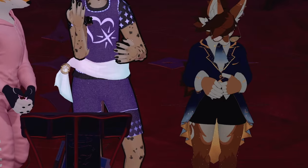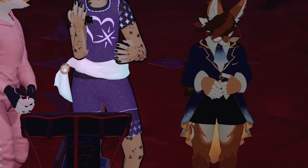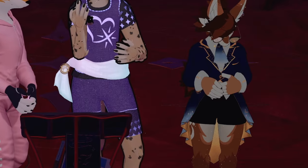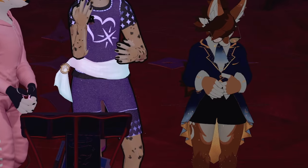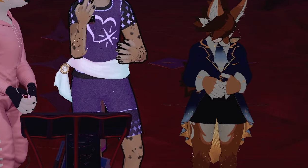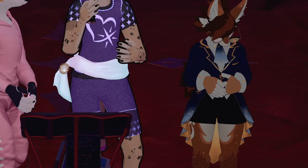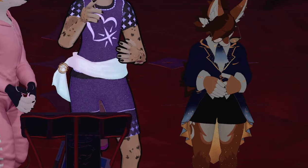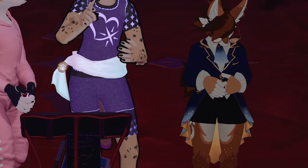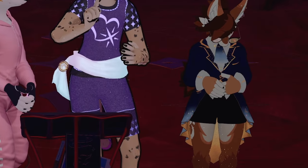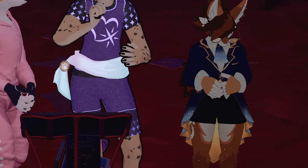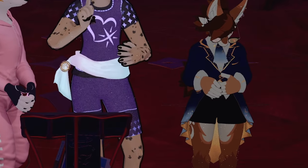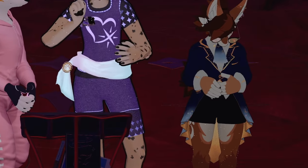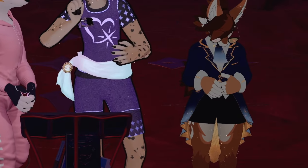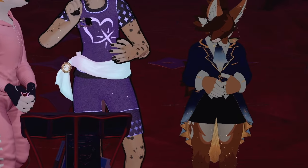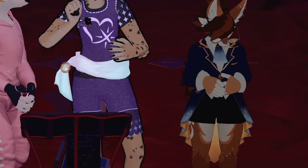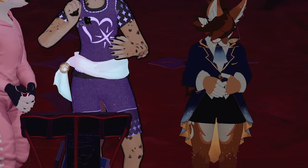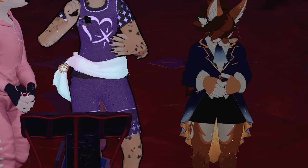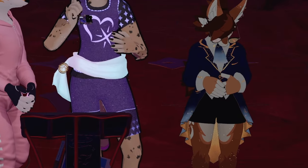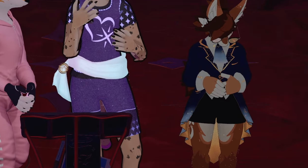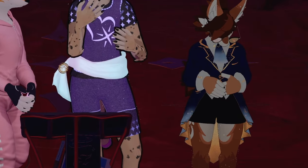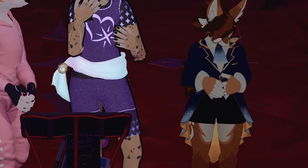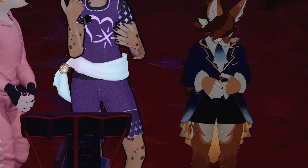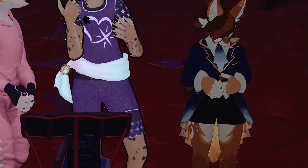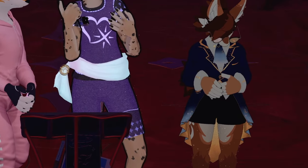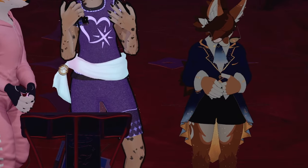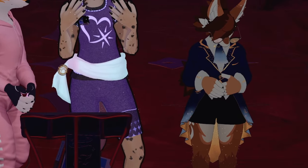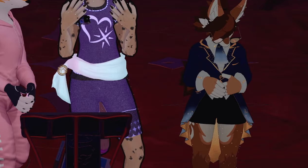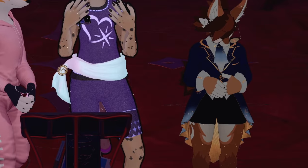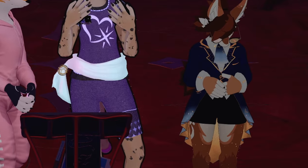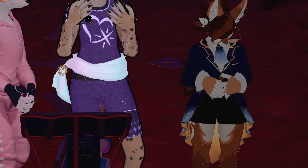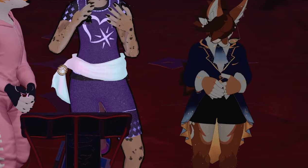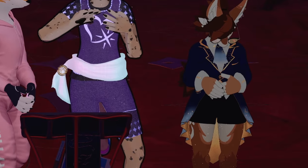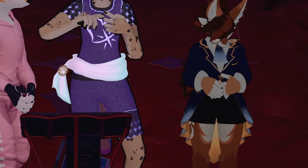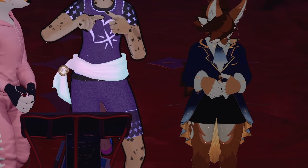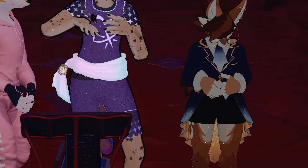how you get a sign name is from a deaf person.